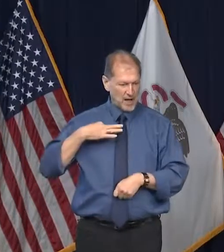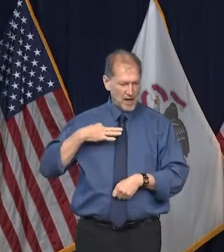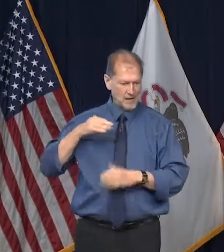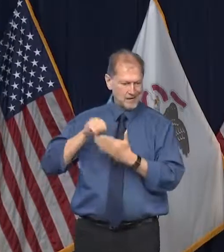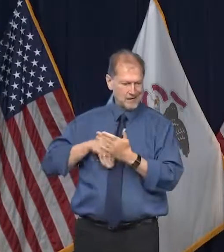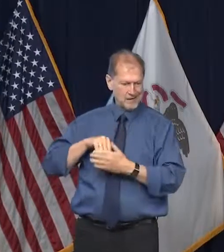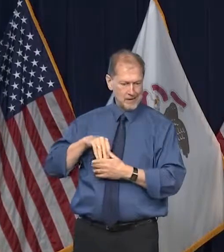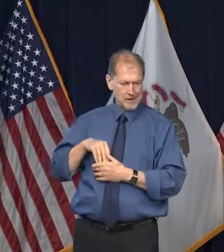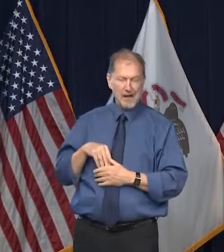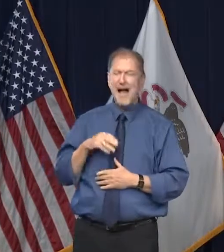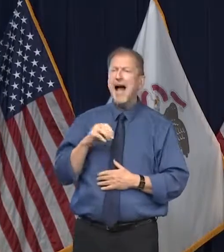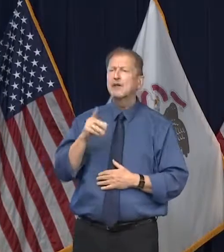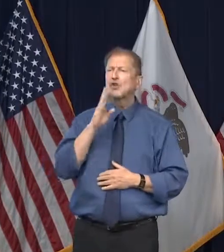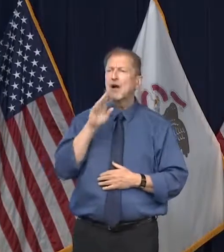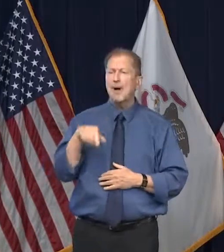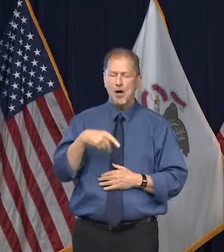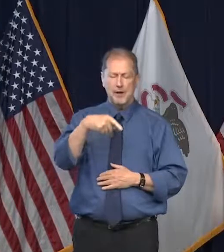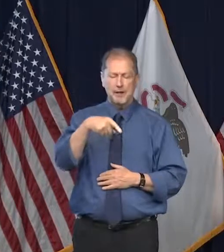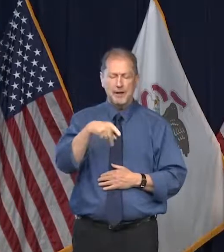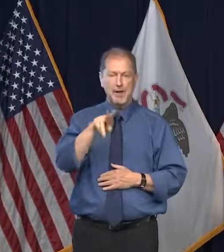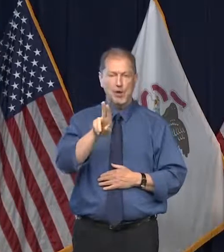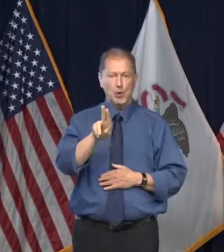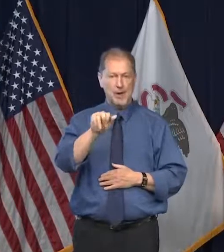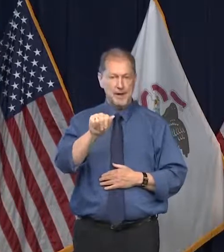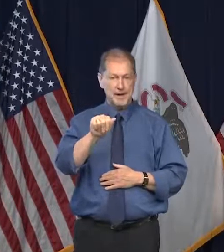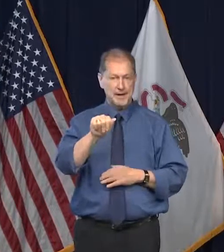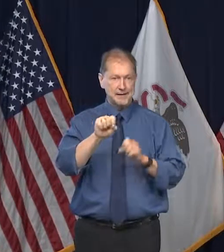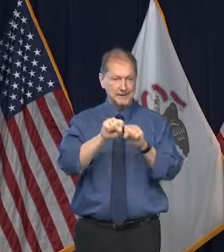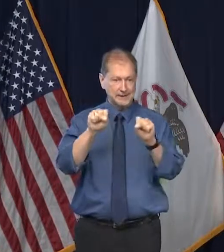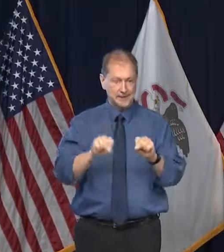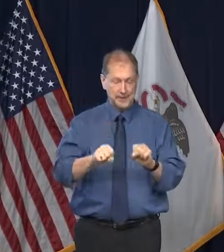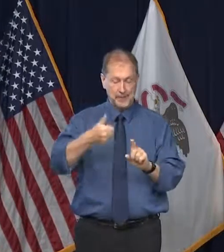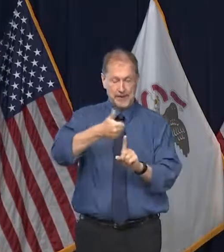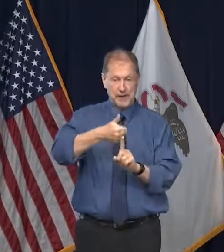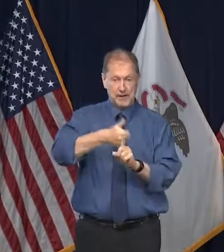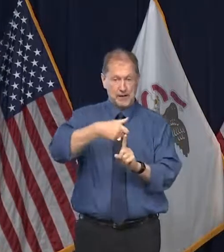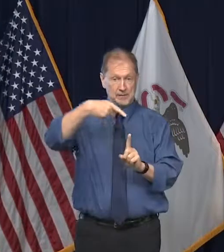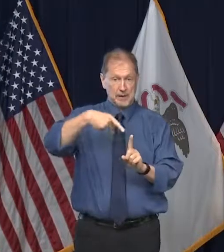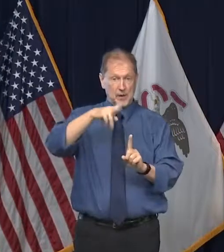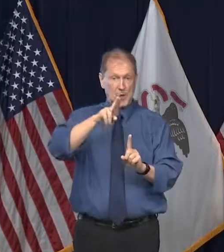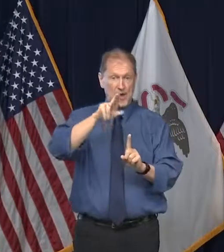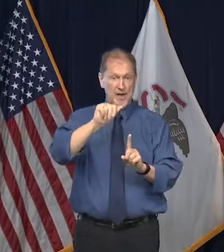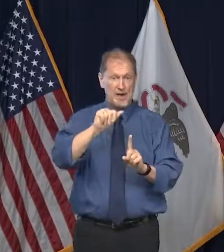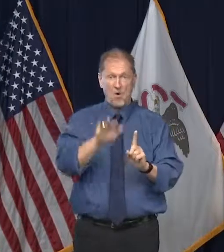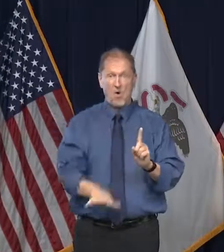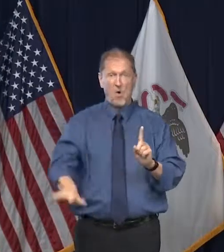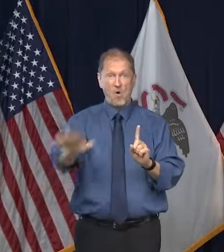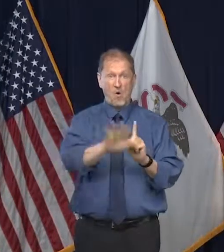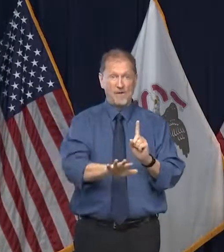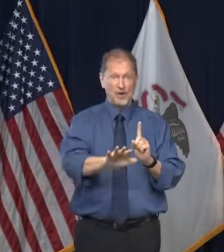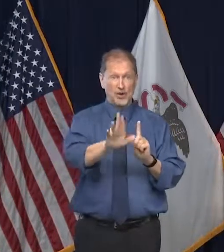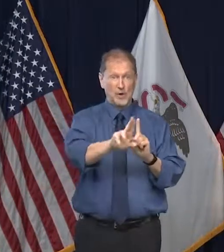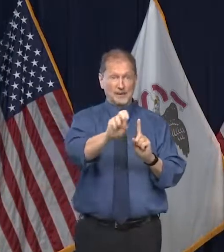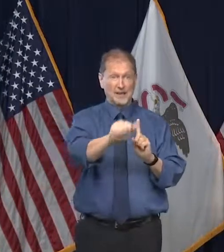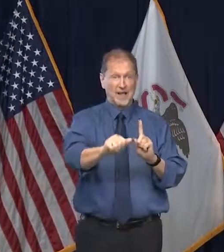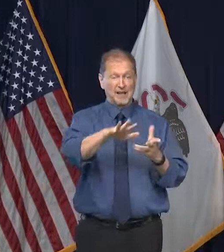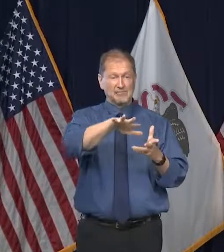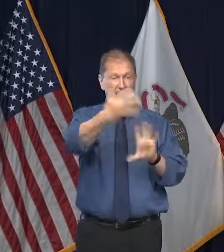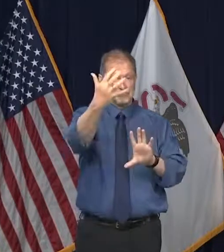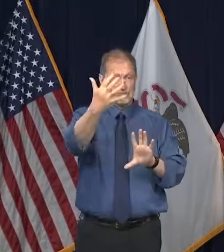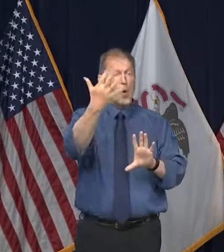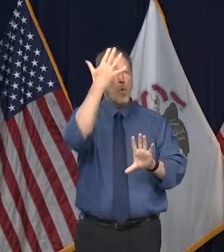about the PUA system. That system is rife with fraud all over the country because the federal government set it up